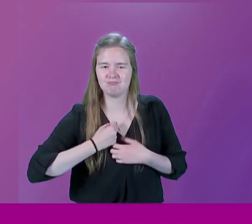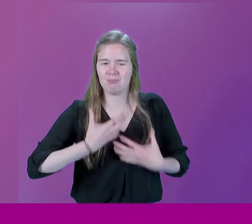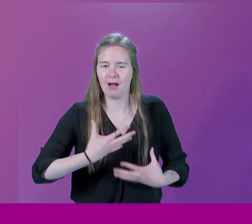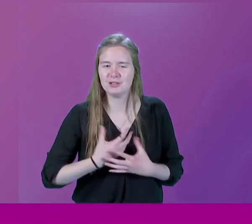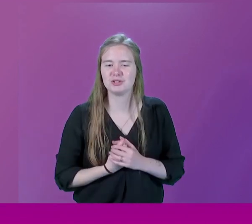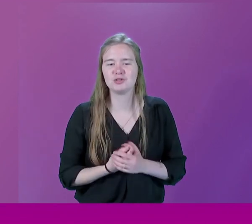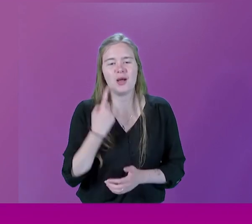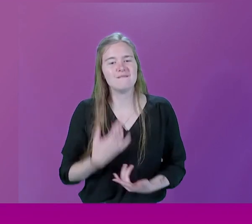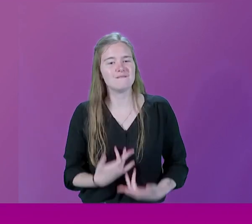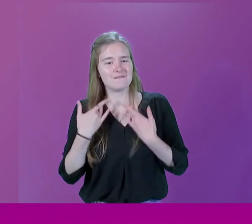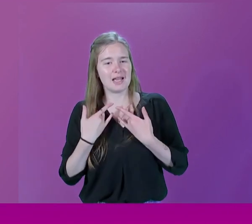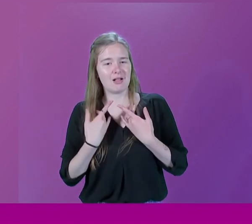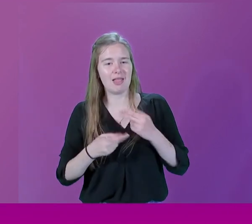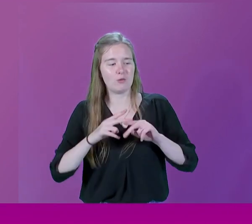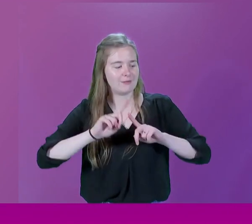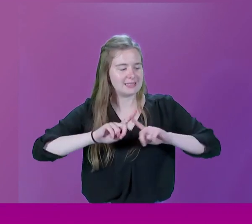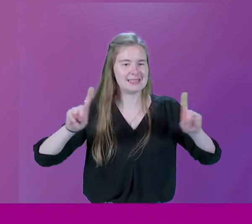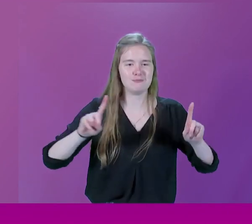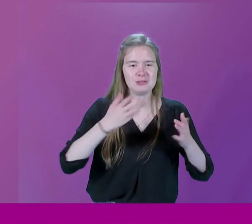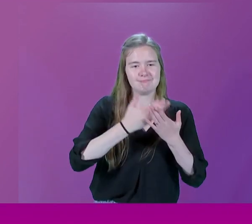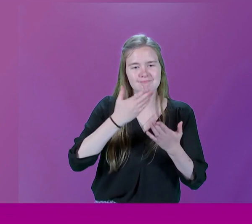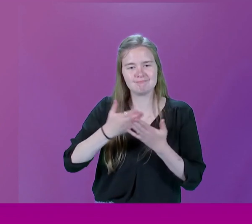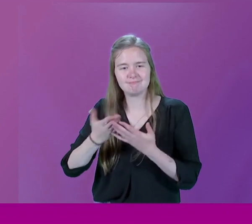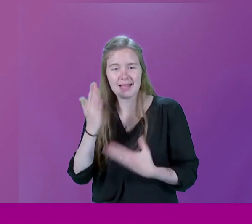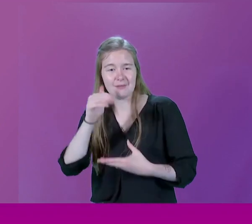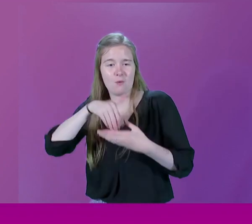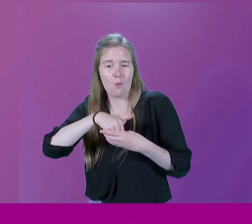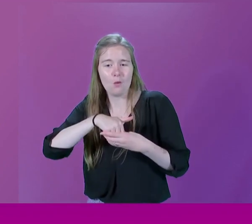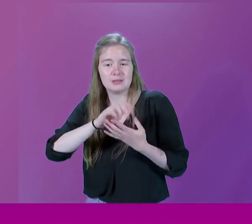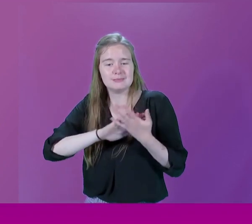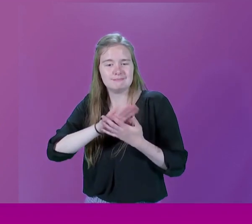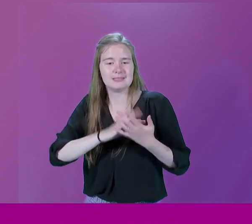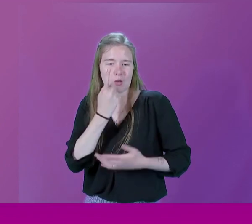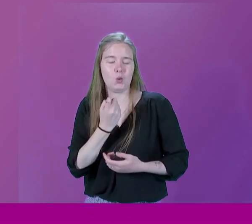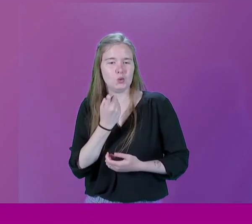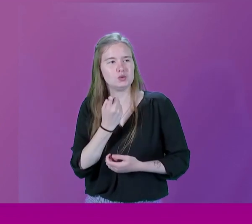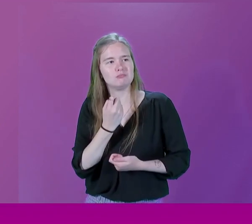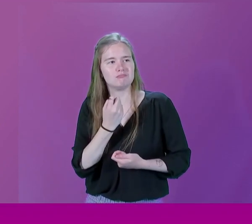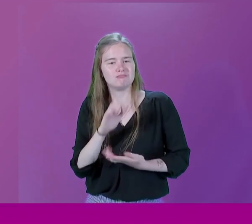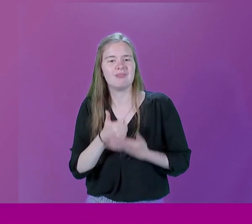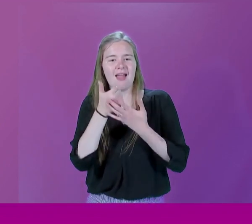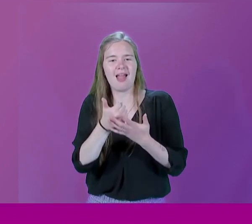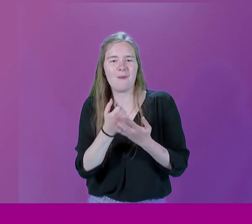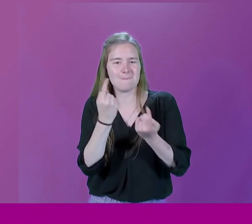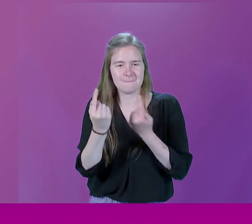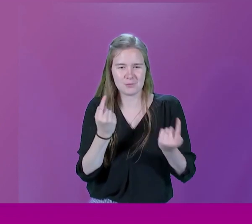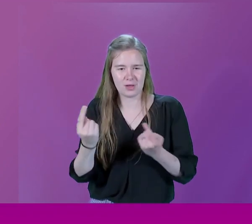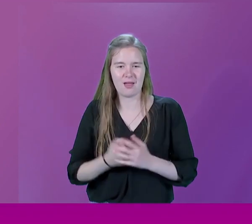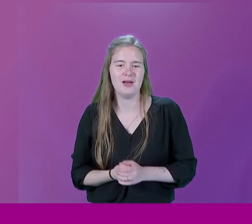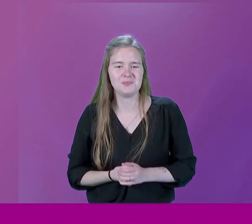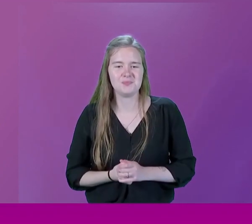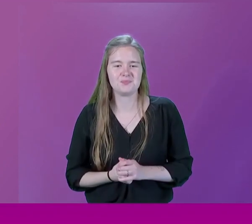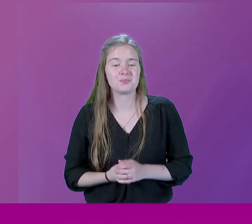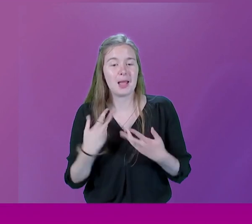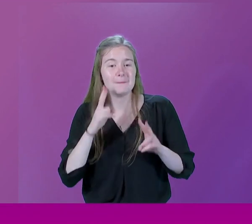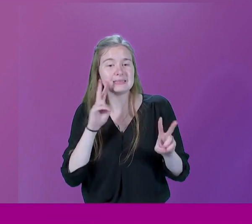do feel if we can get the different disciplines involved, then that might really help us. So, you know, I've seen this